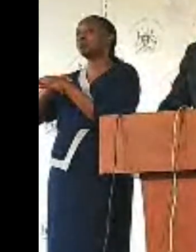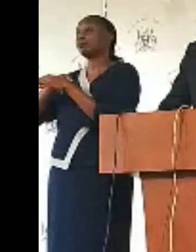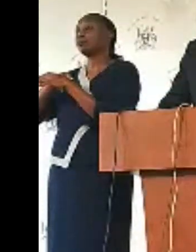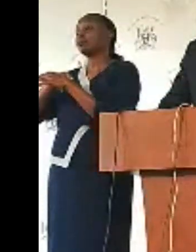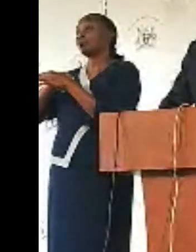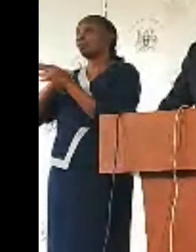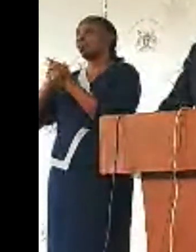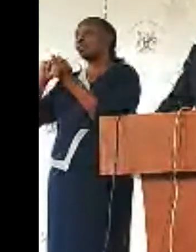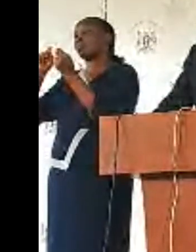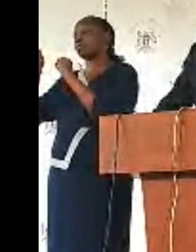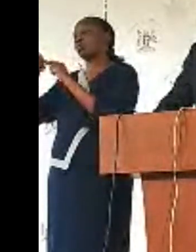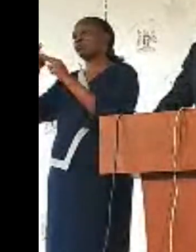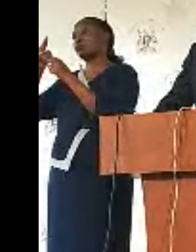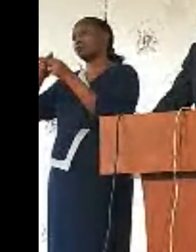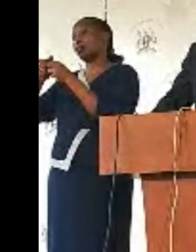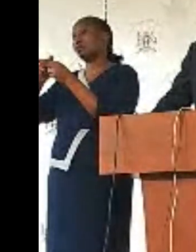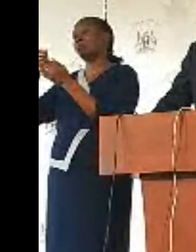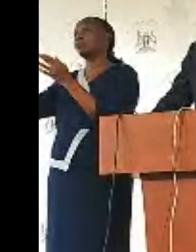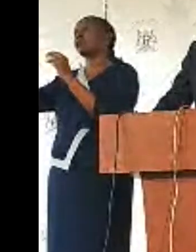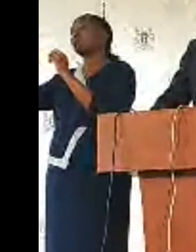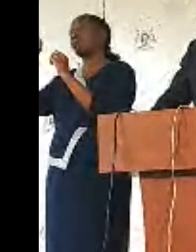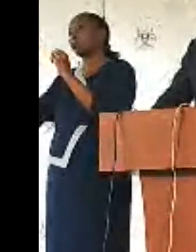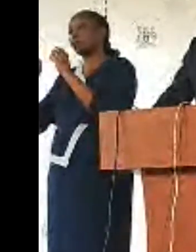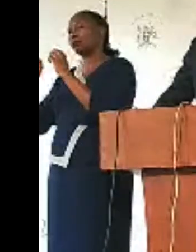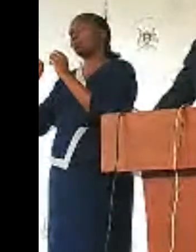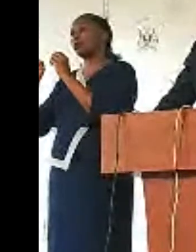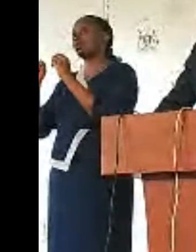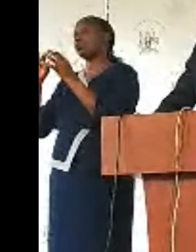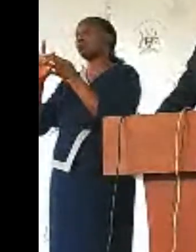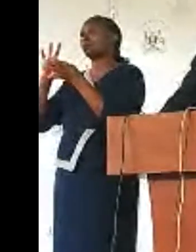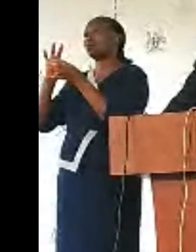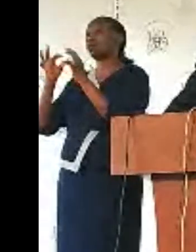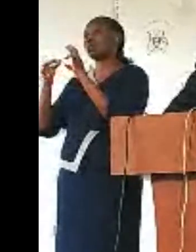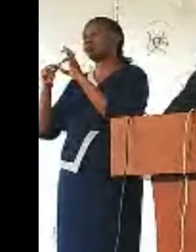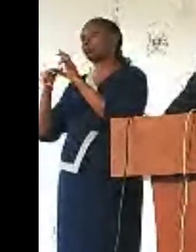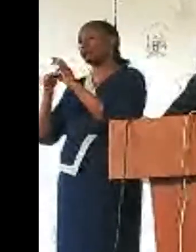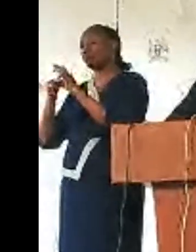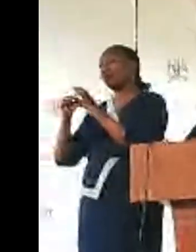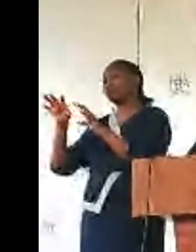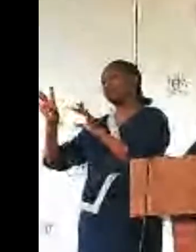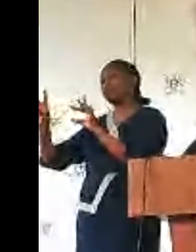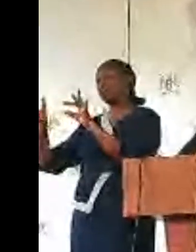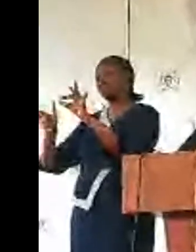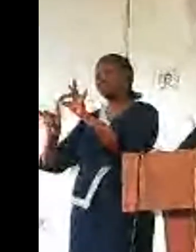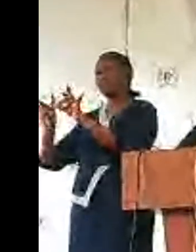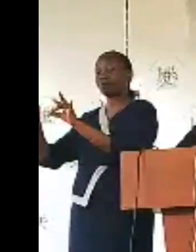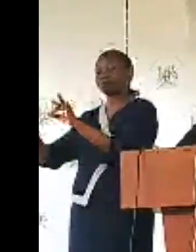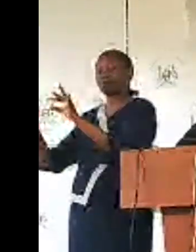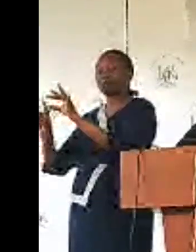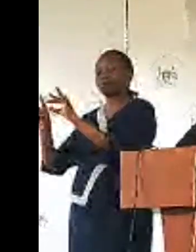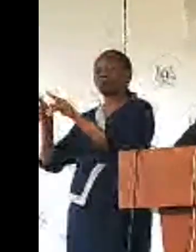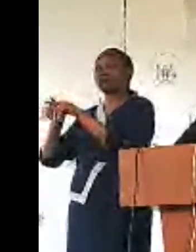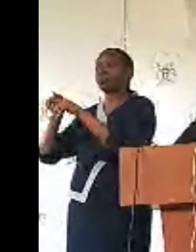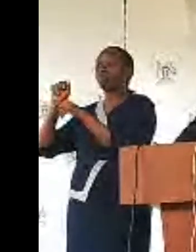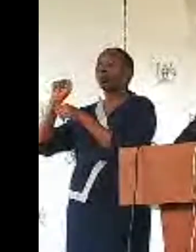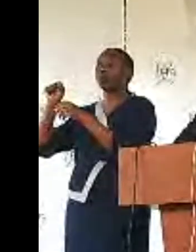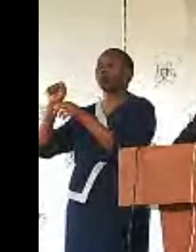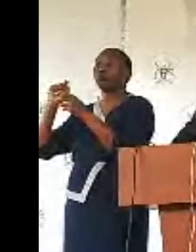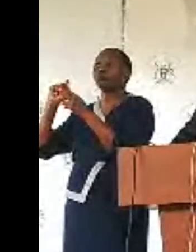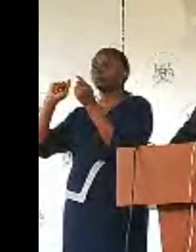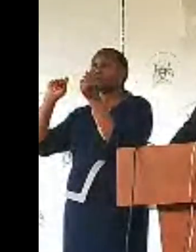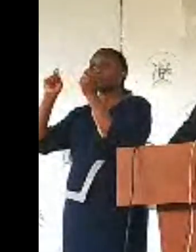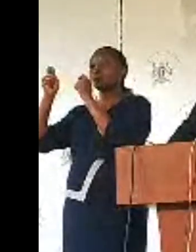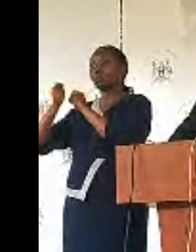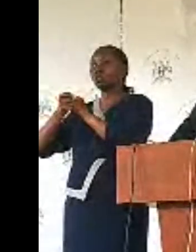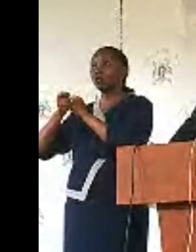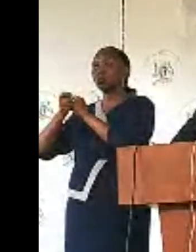that is names, subject combinations for subjects chosen, and so on, can be done